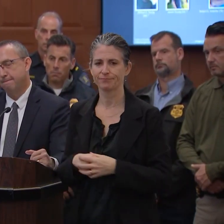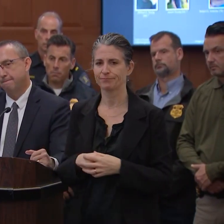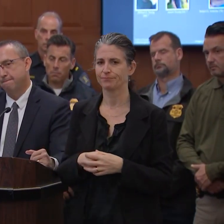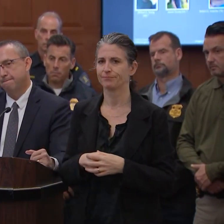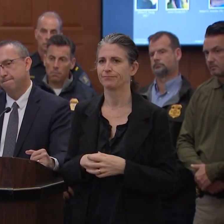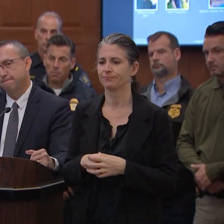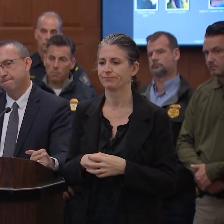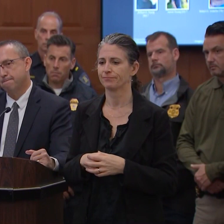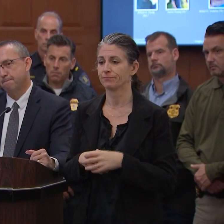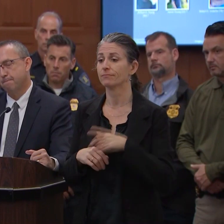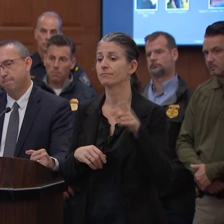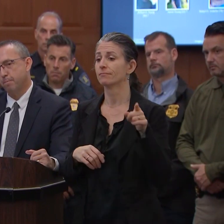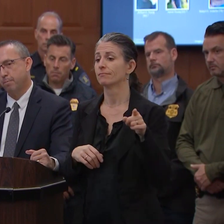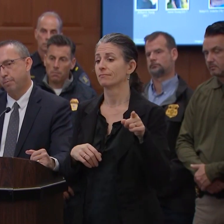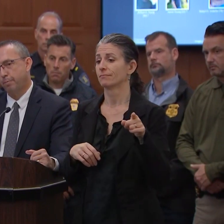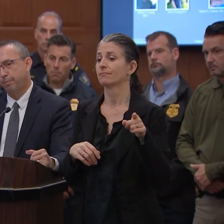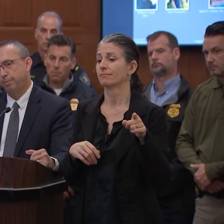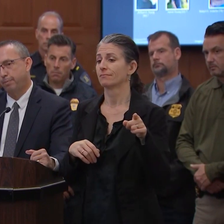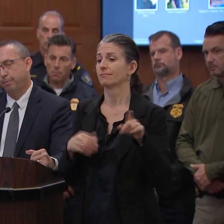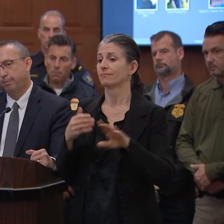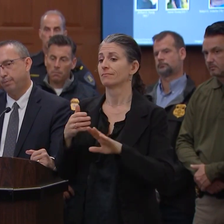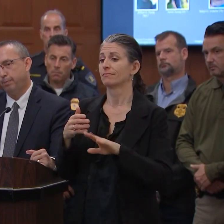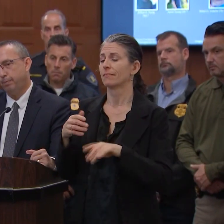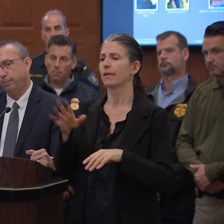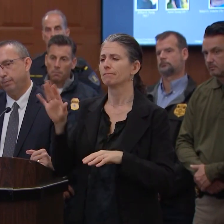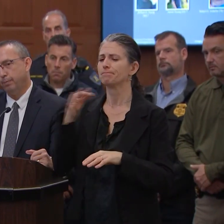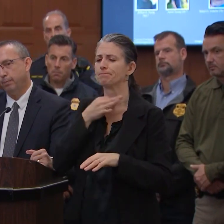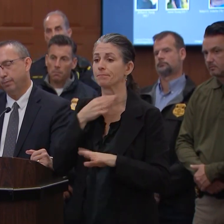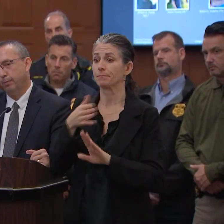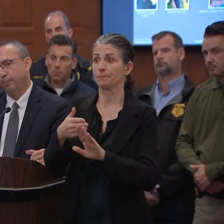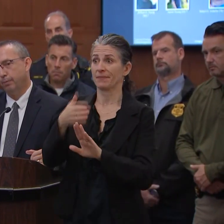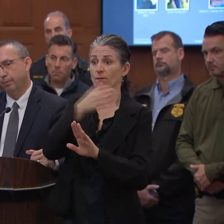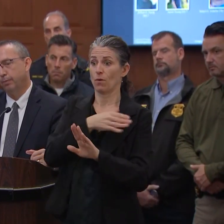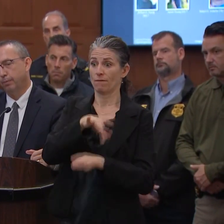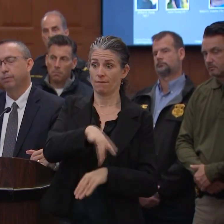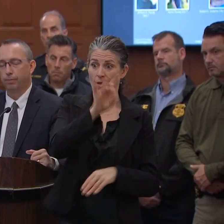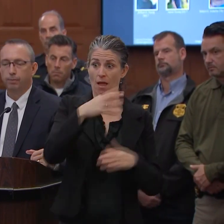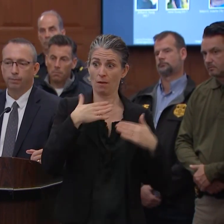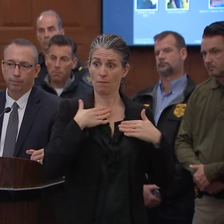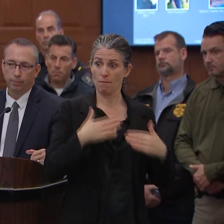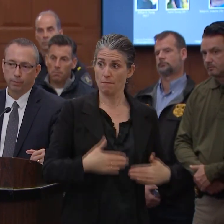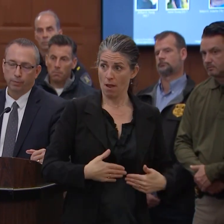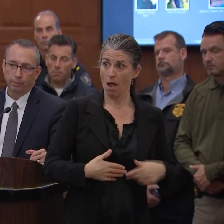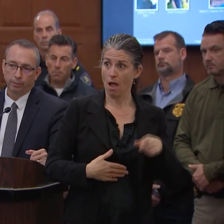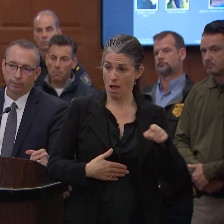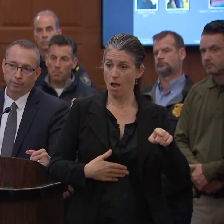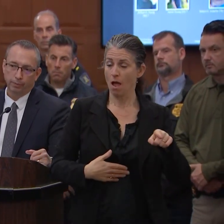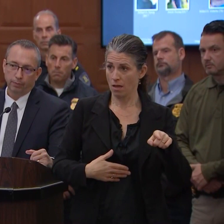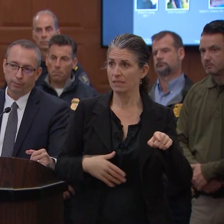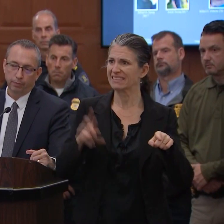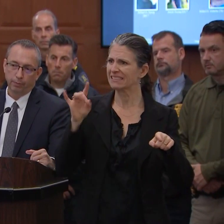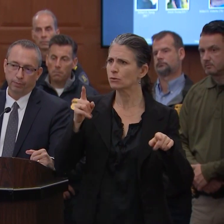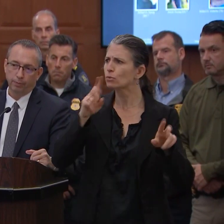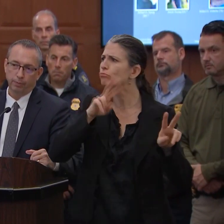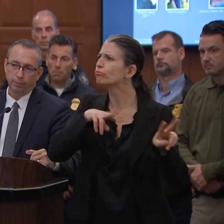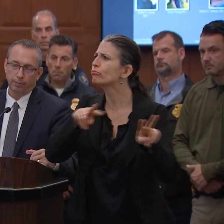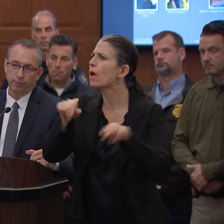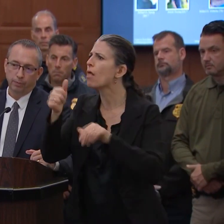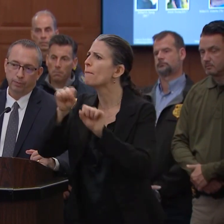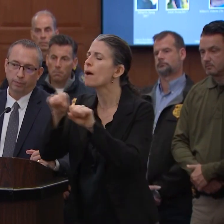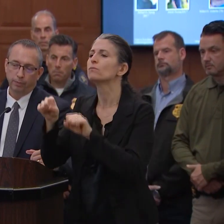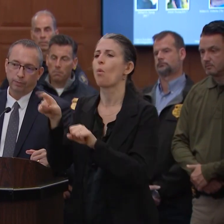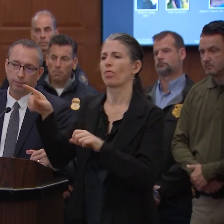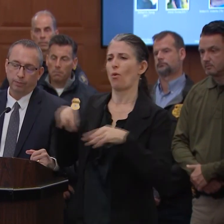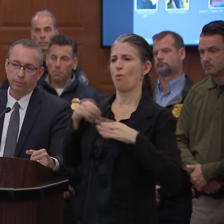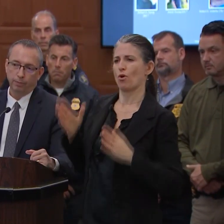you have other leads leading you to this kind of area, or was it just the owner of the recycling center saying, hey, and when did he tell you guys to look in that parking lot